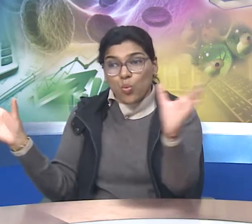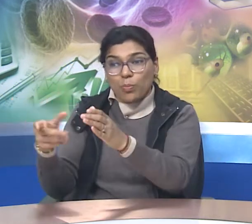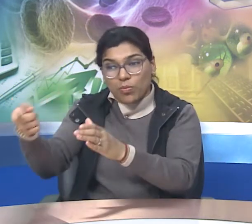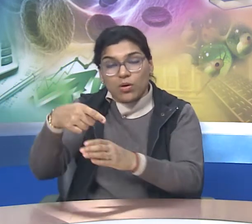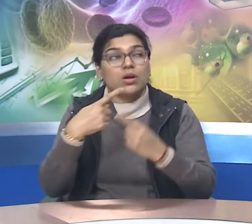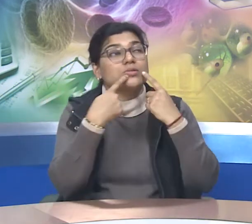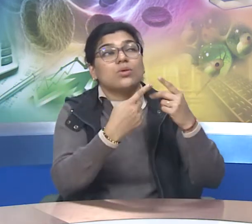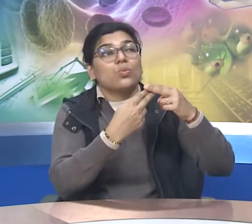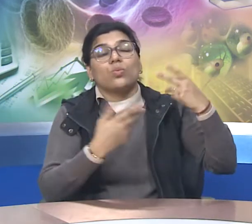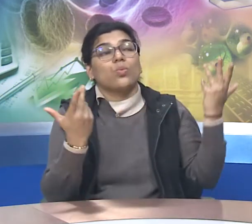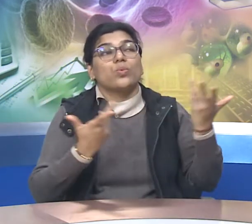The union was having